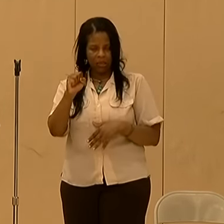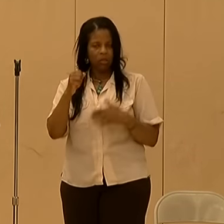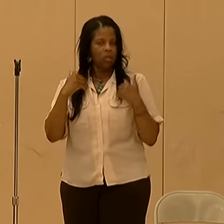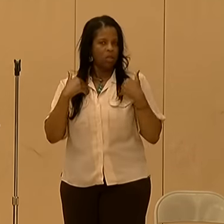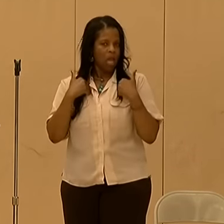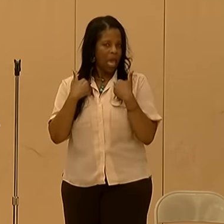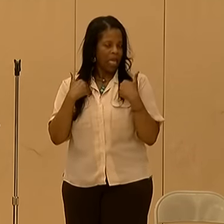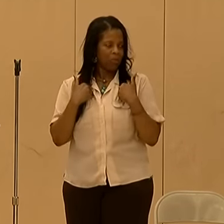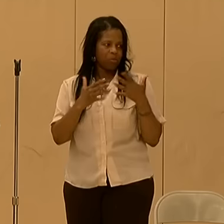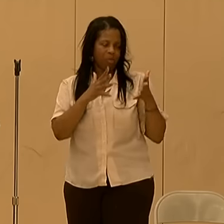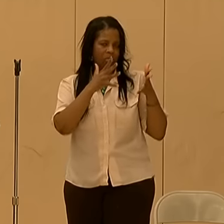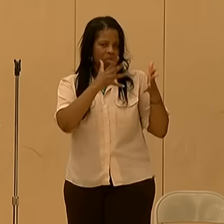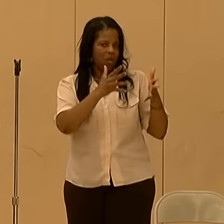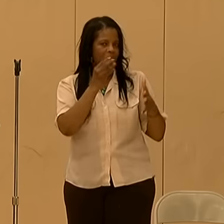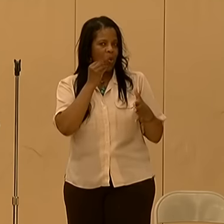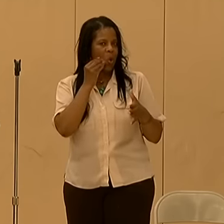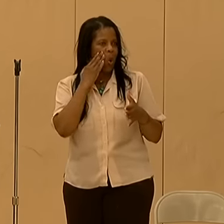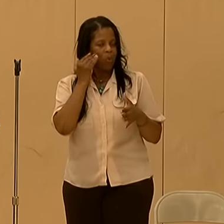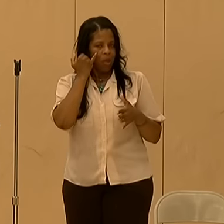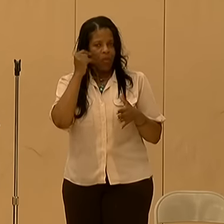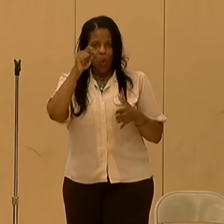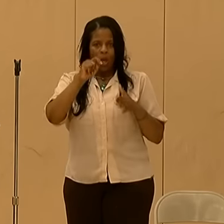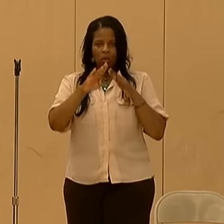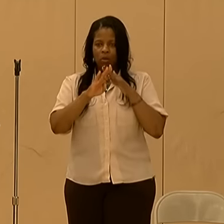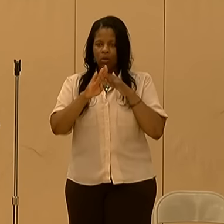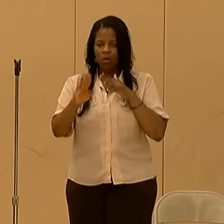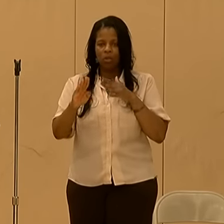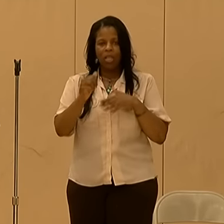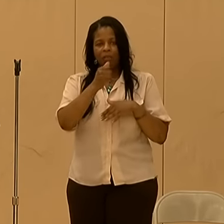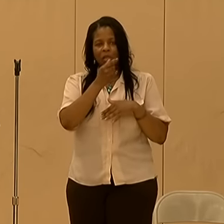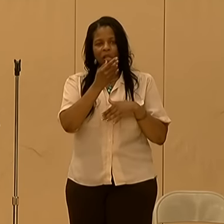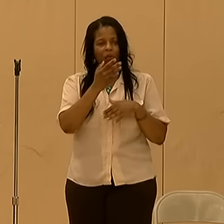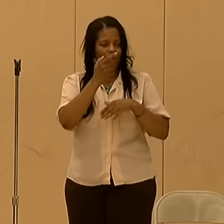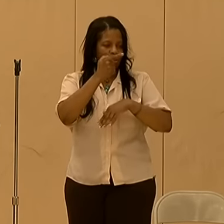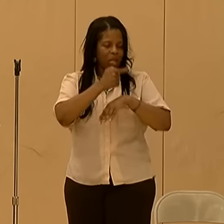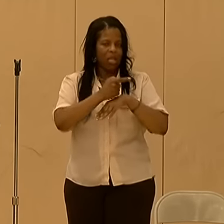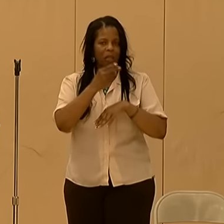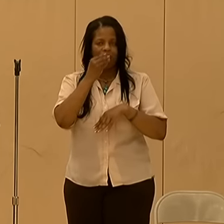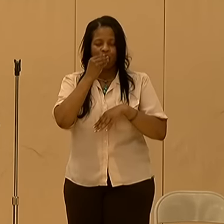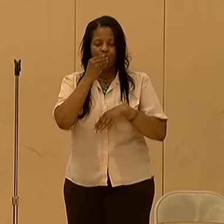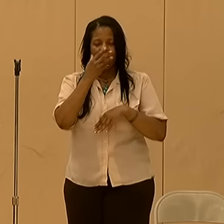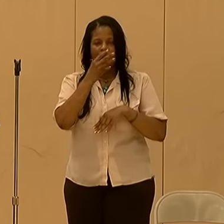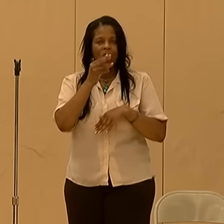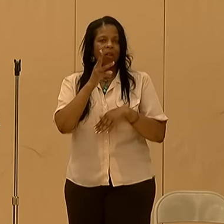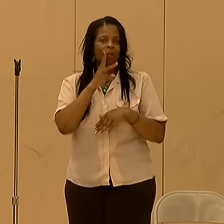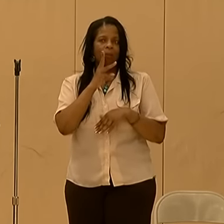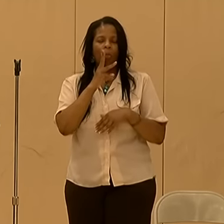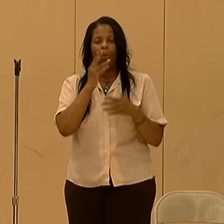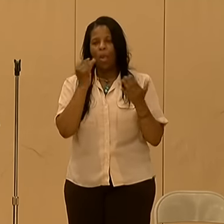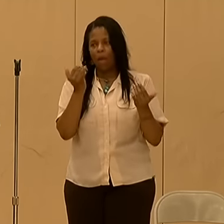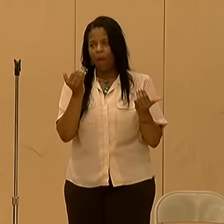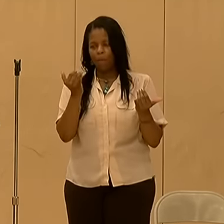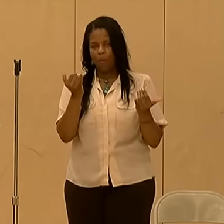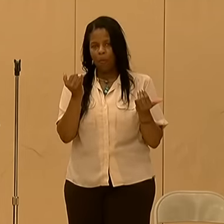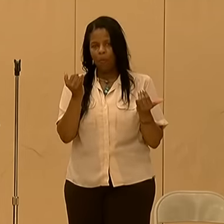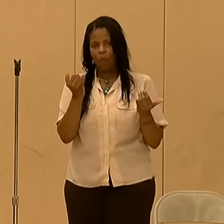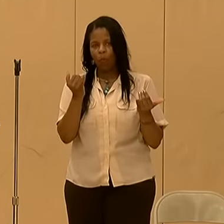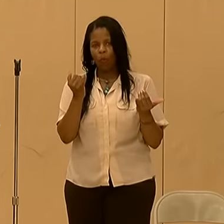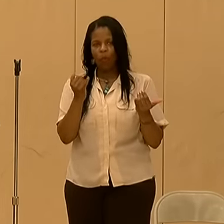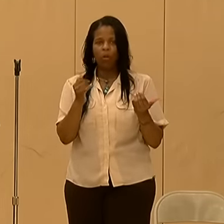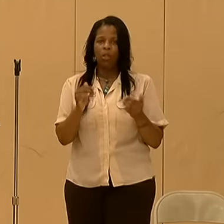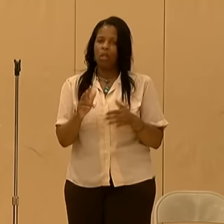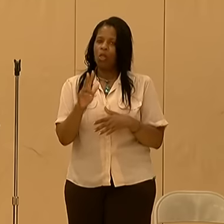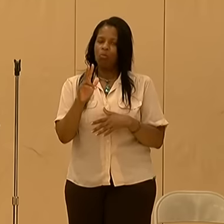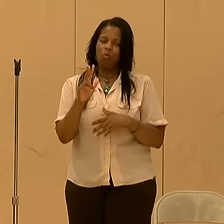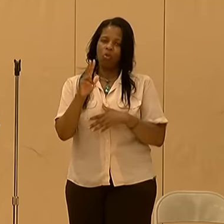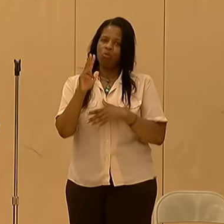left, probably several days of food and water, I would imagine. And now the question is, as we go into day 3,